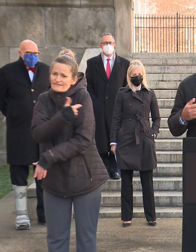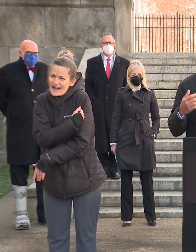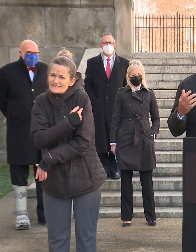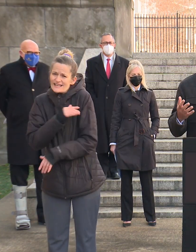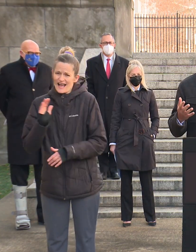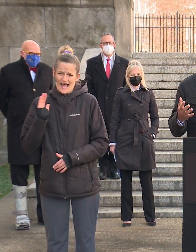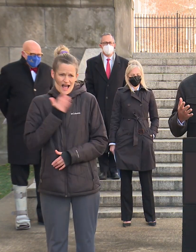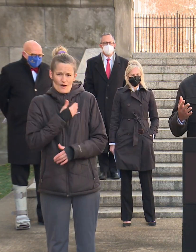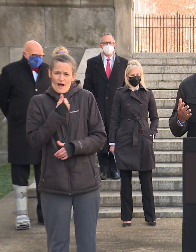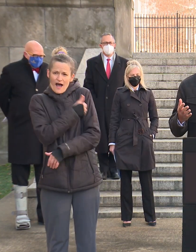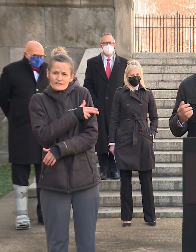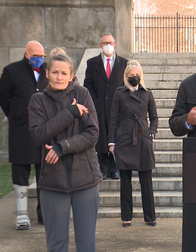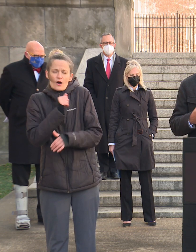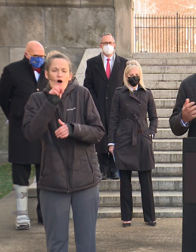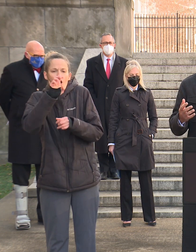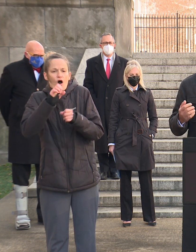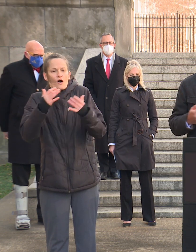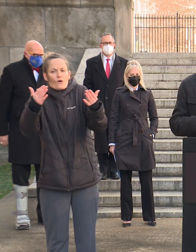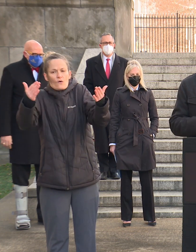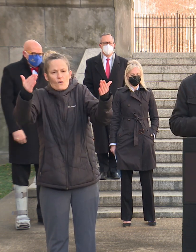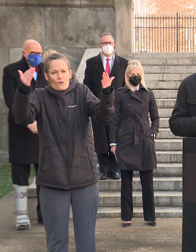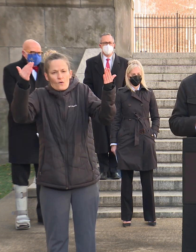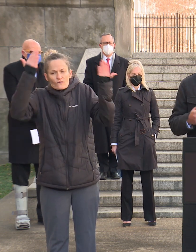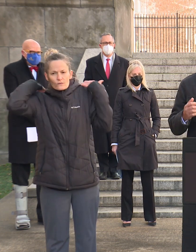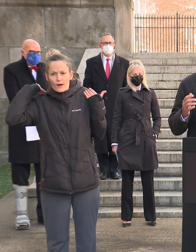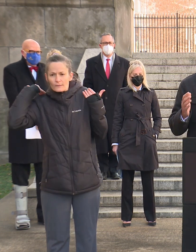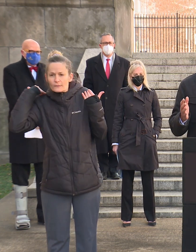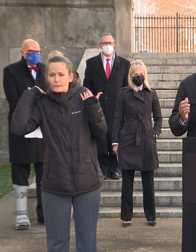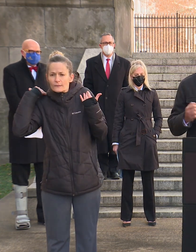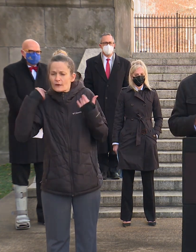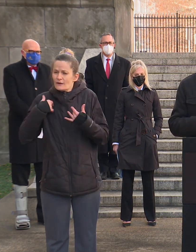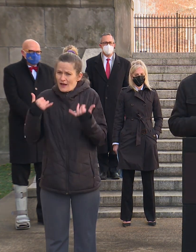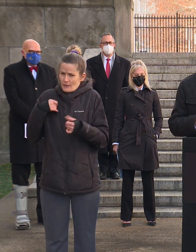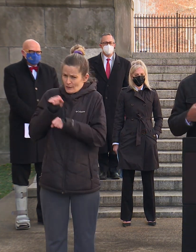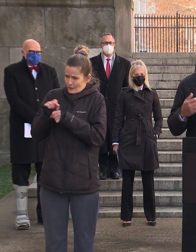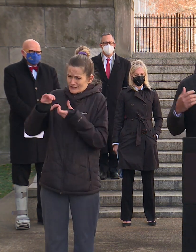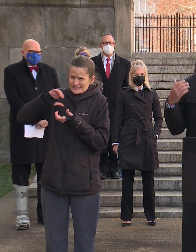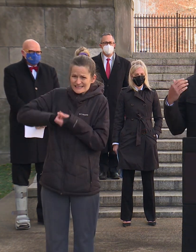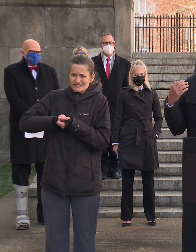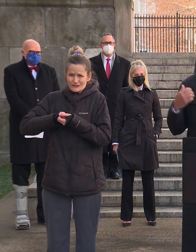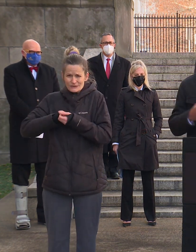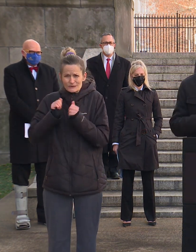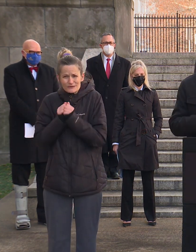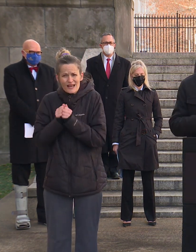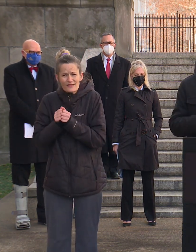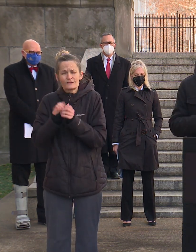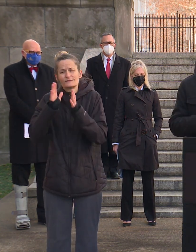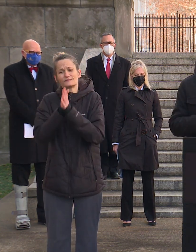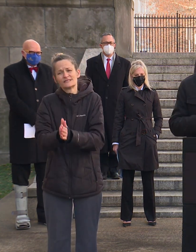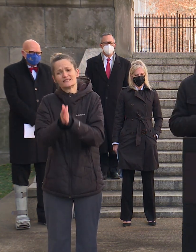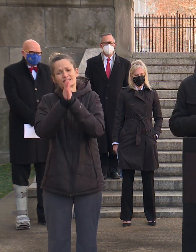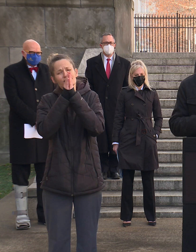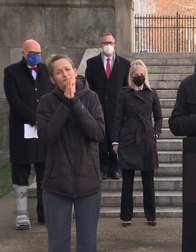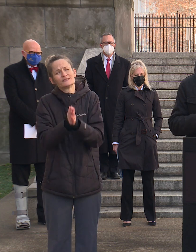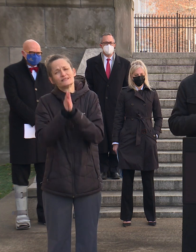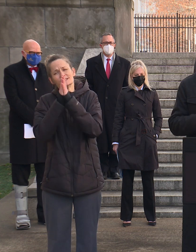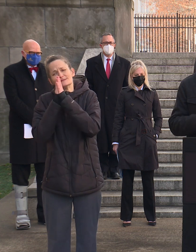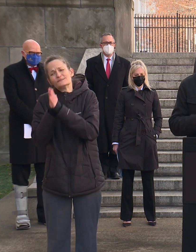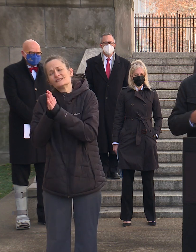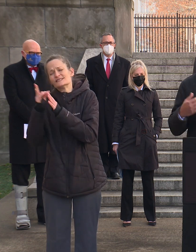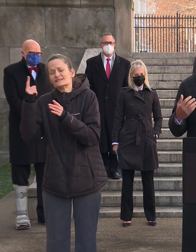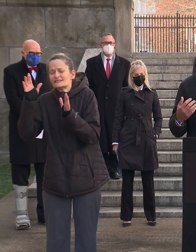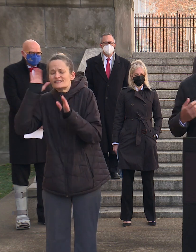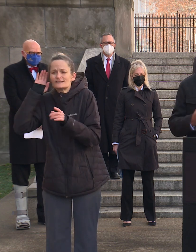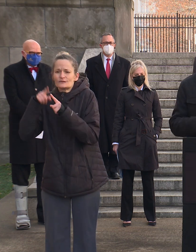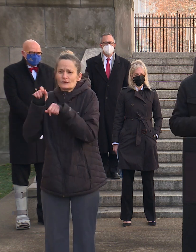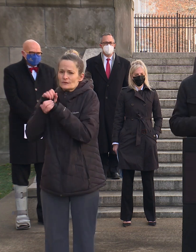overcrowded, but by working together, we can get through this. Please, please, listen to the words that were spoken today by the